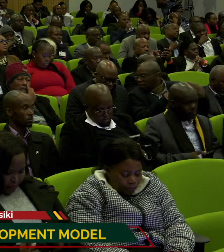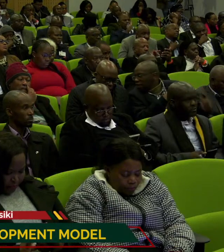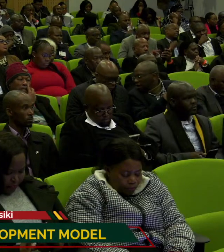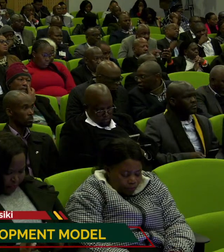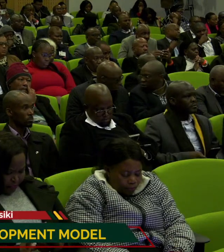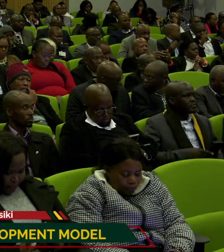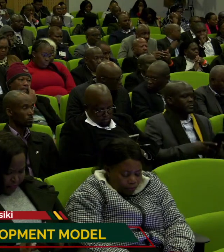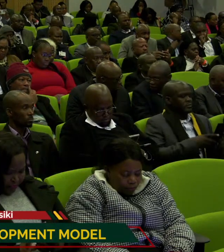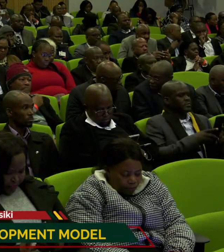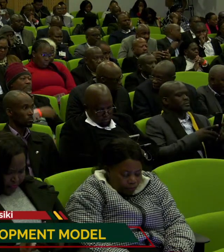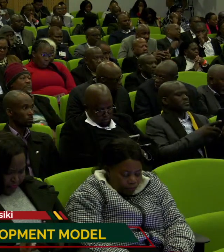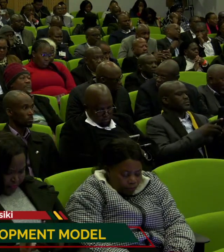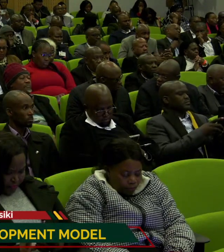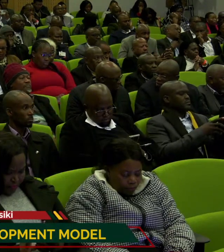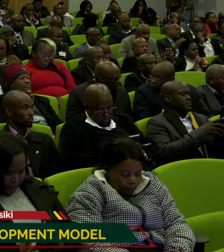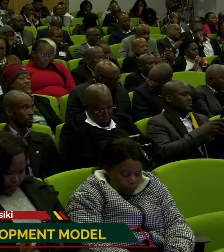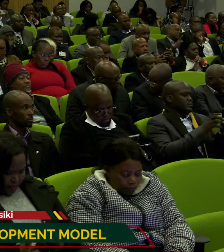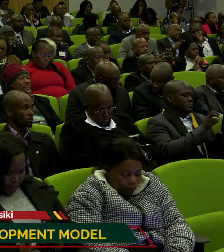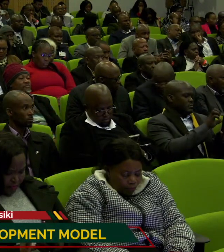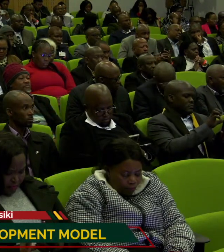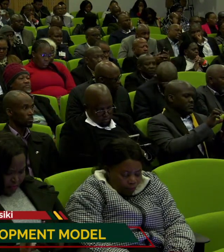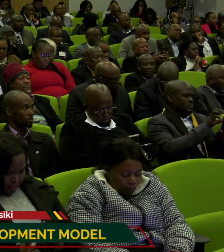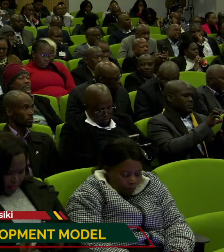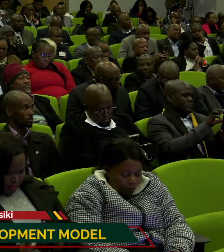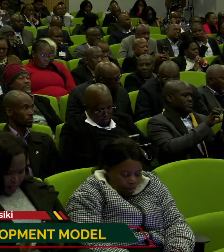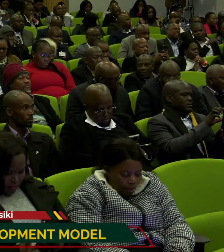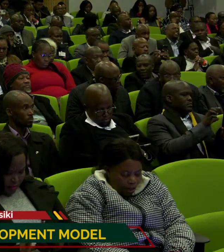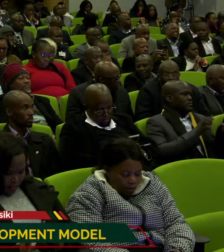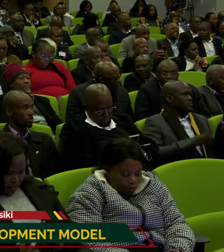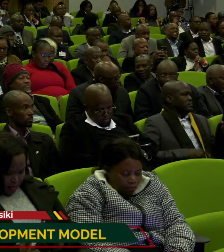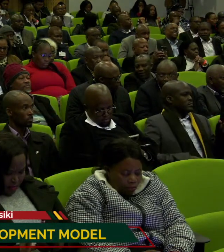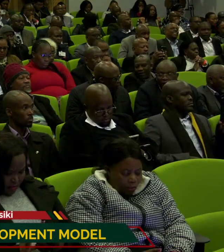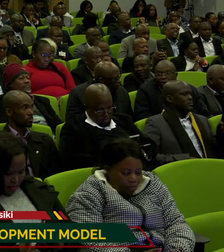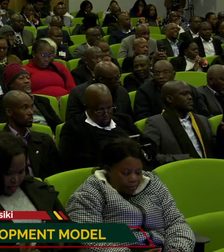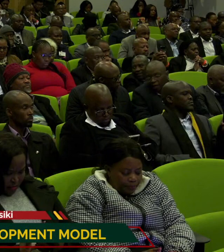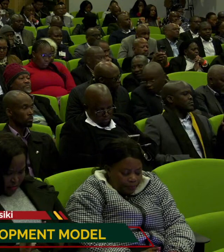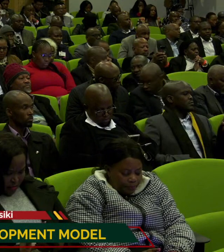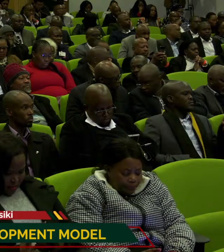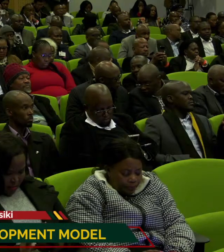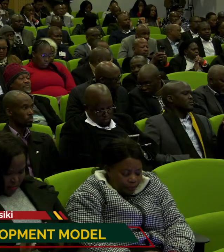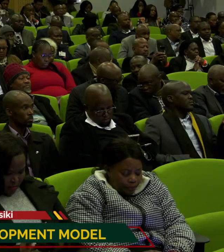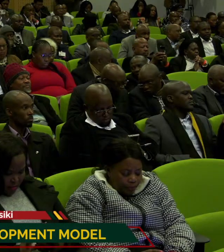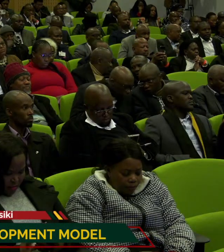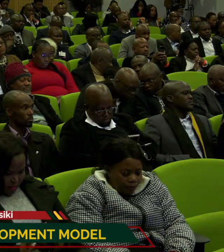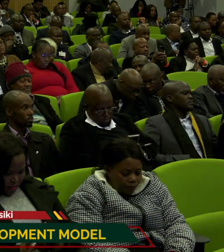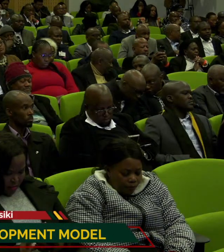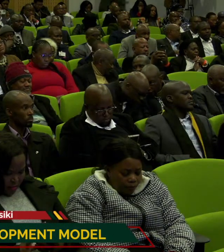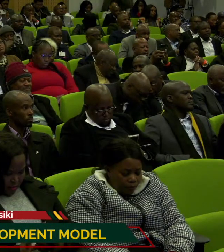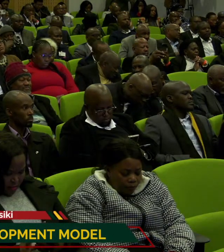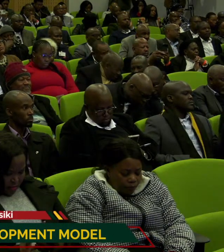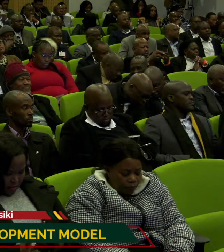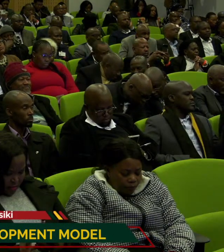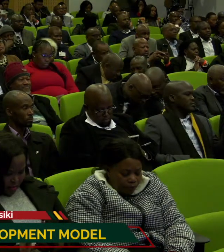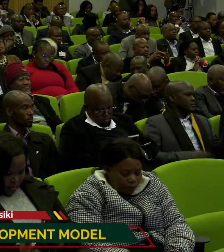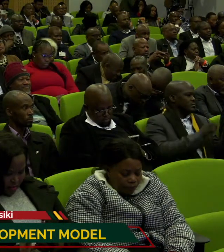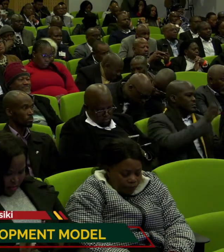Thank you very much, Program Director. Let me greet you. Let me greet